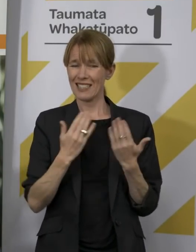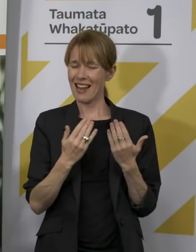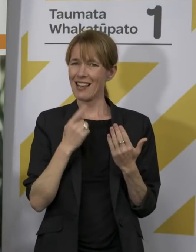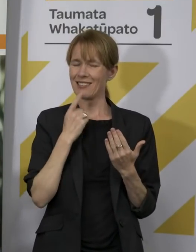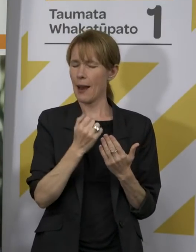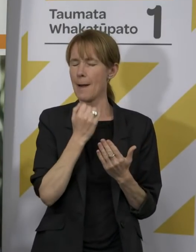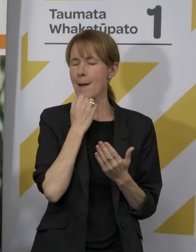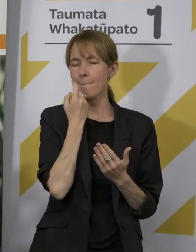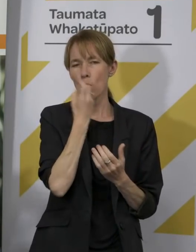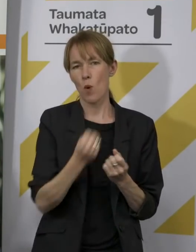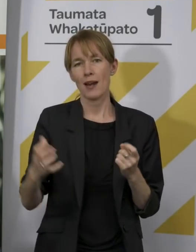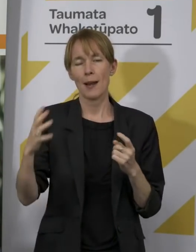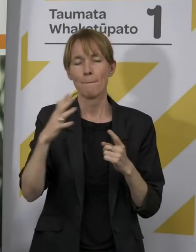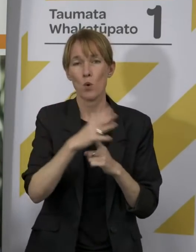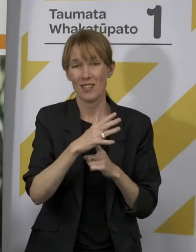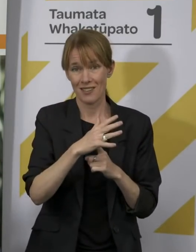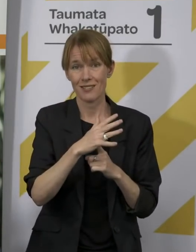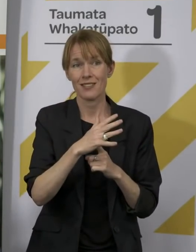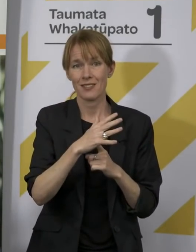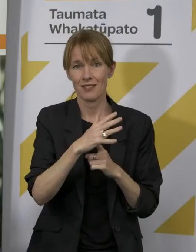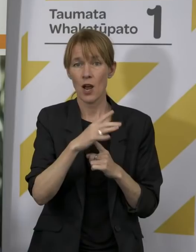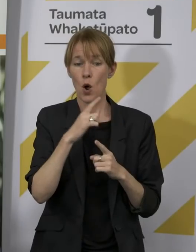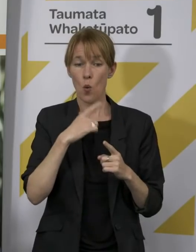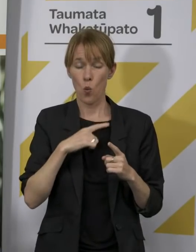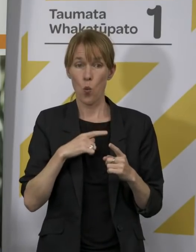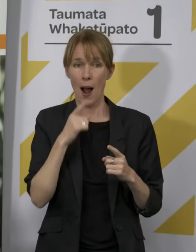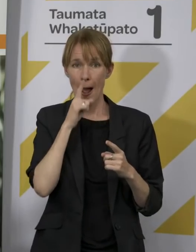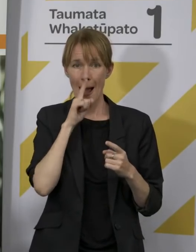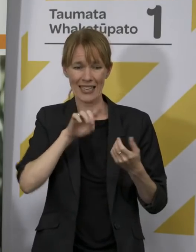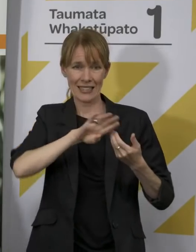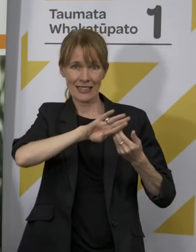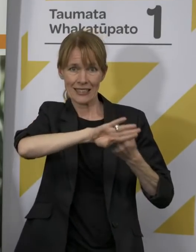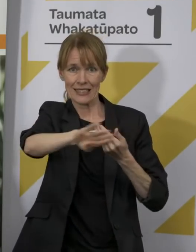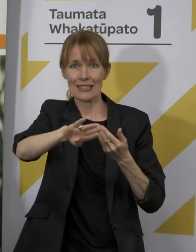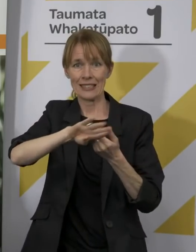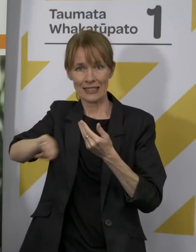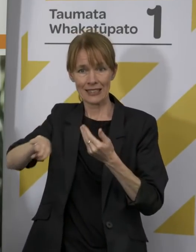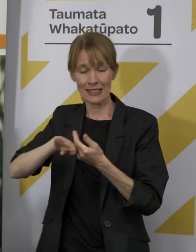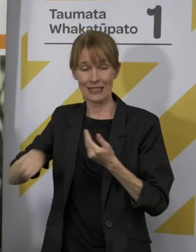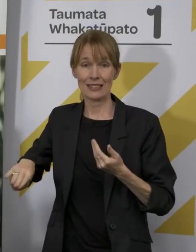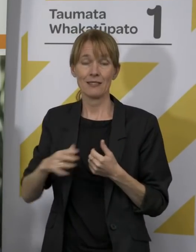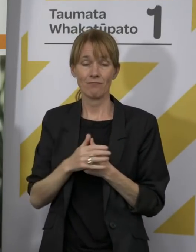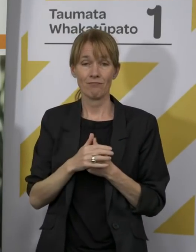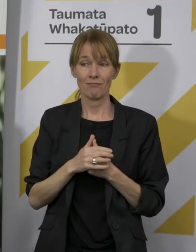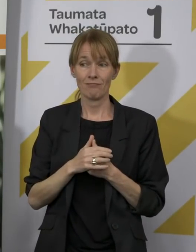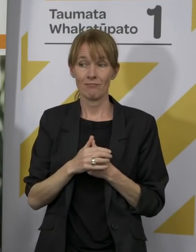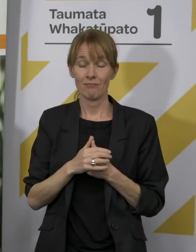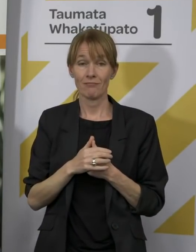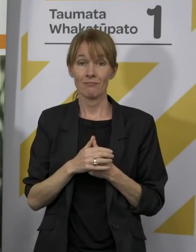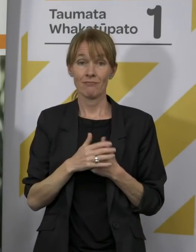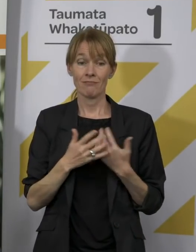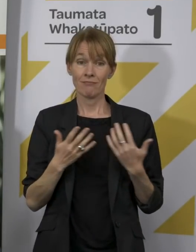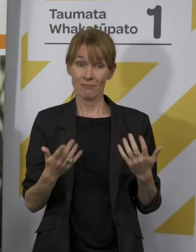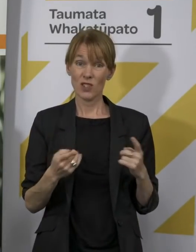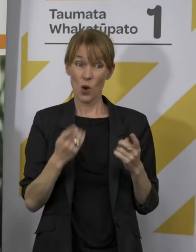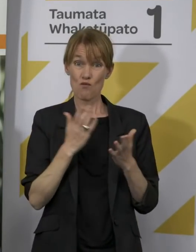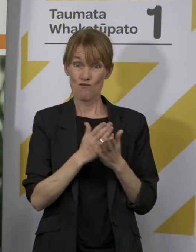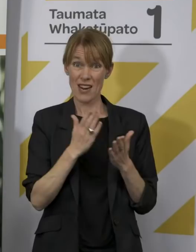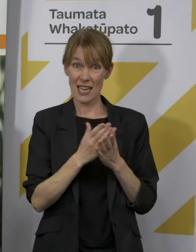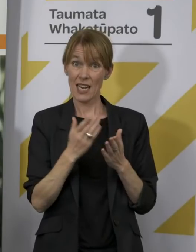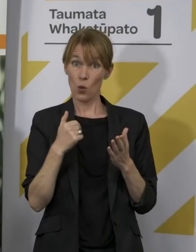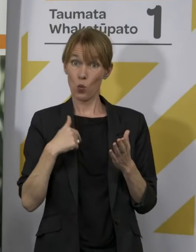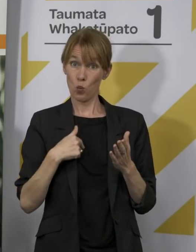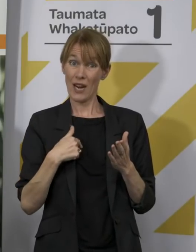very, it's got room at the end, over and above, when 99% of people, if they're going to be